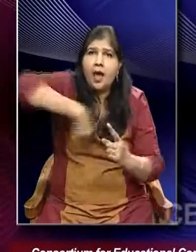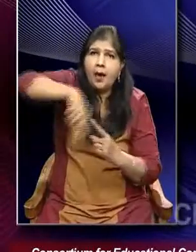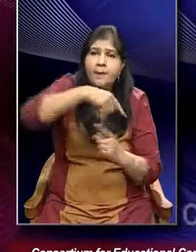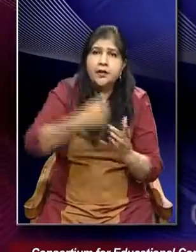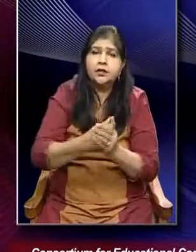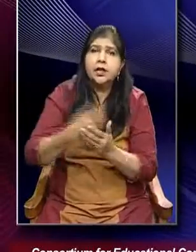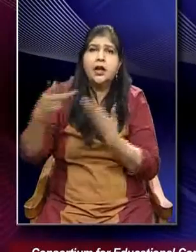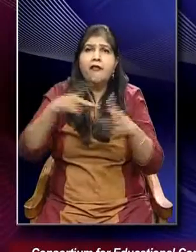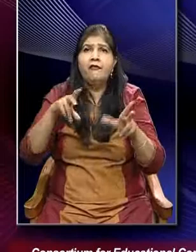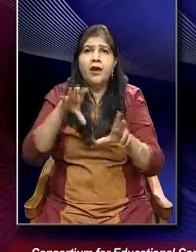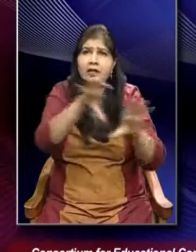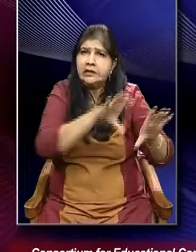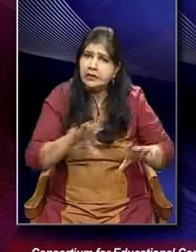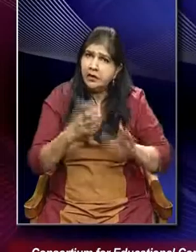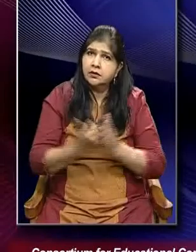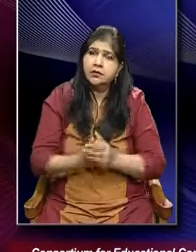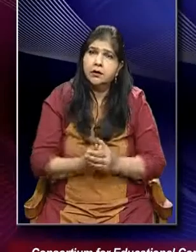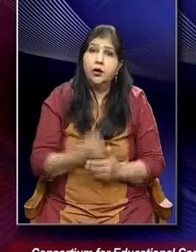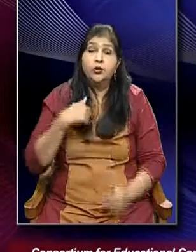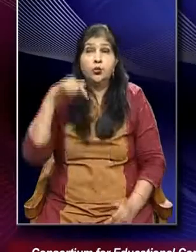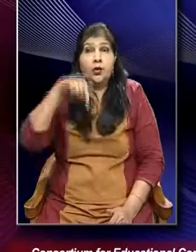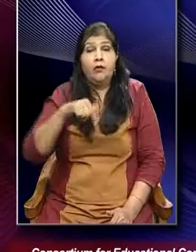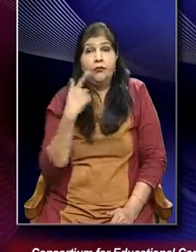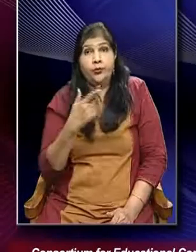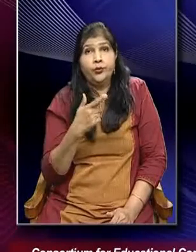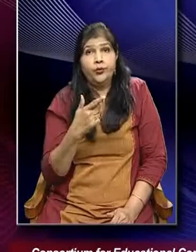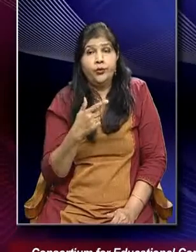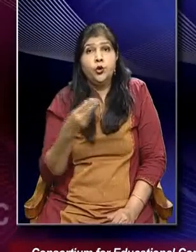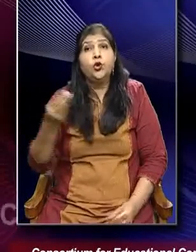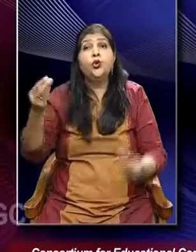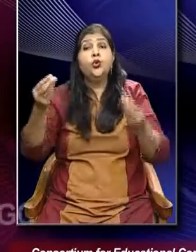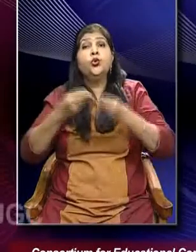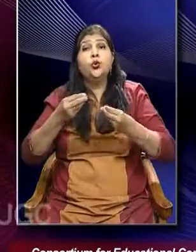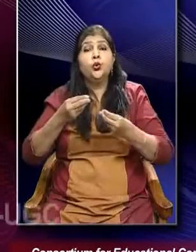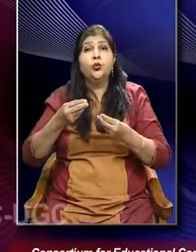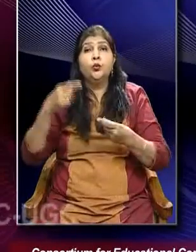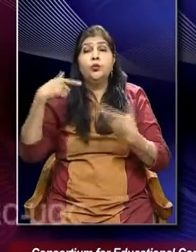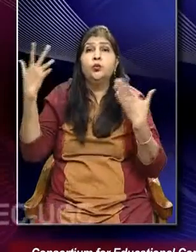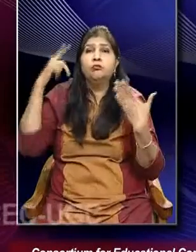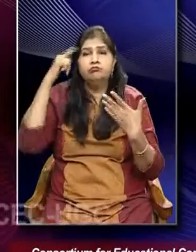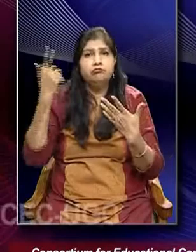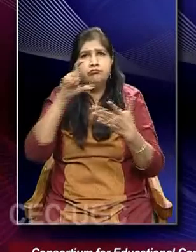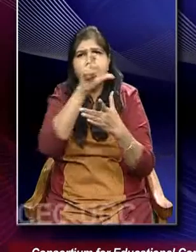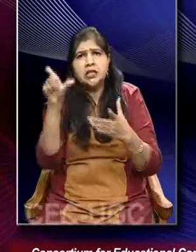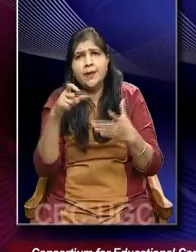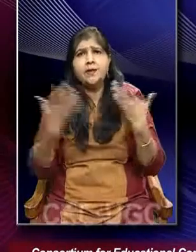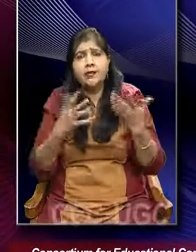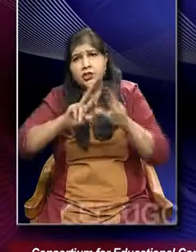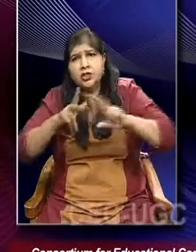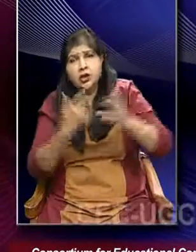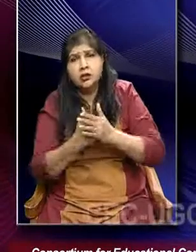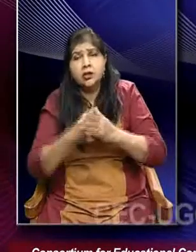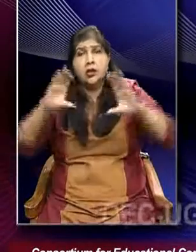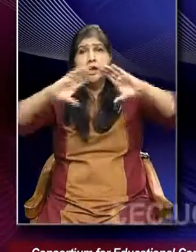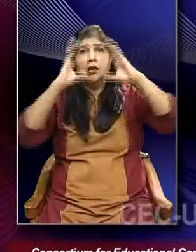various nation states. So therefore, the new realist perspective in